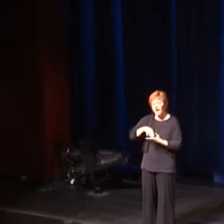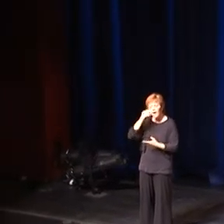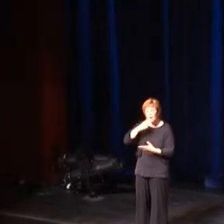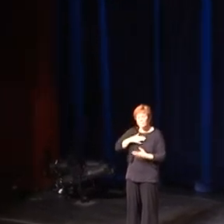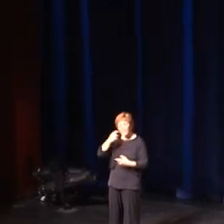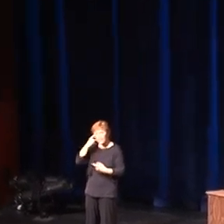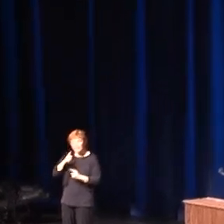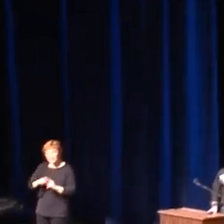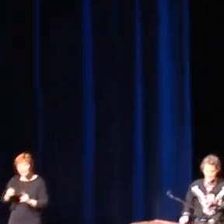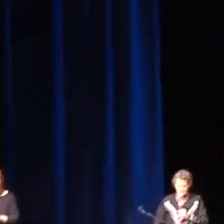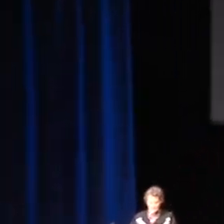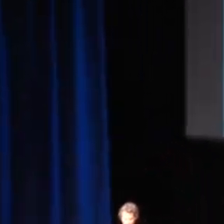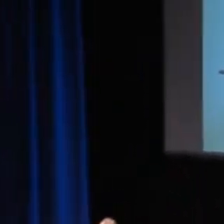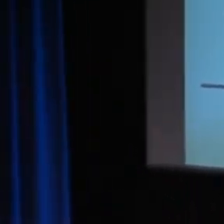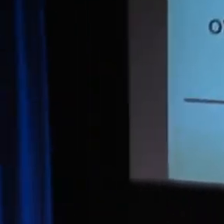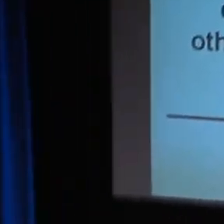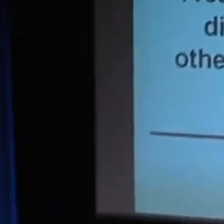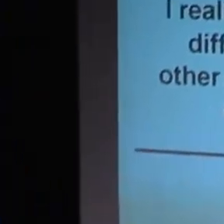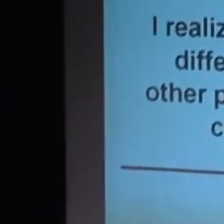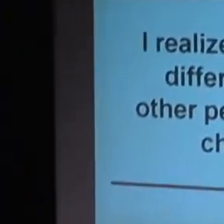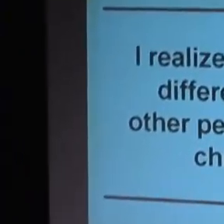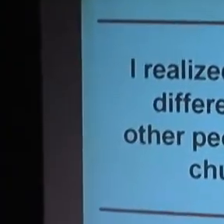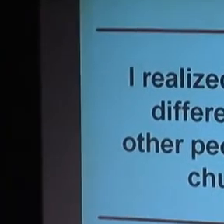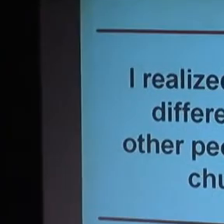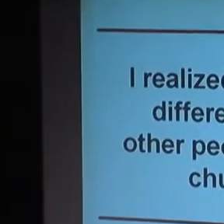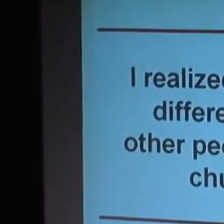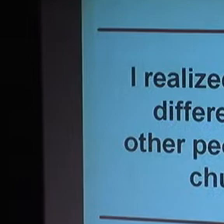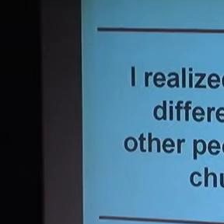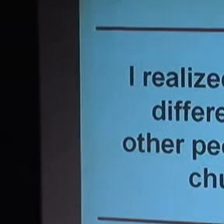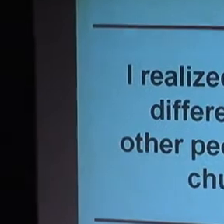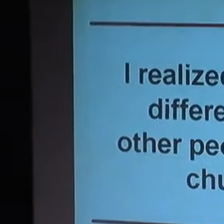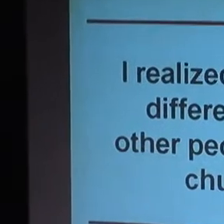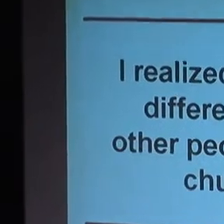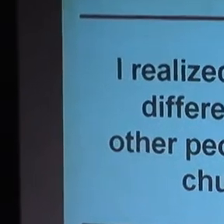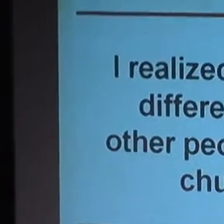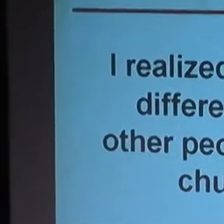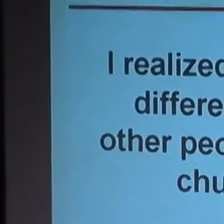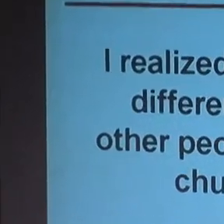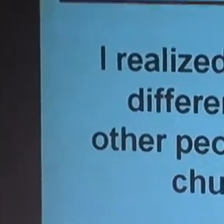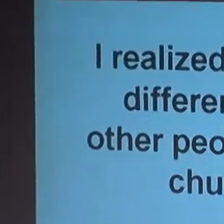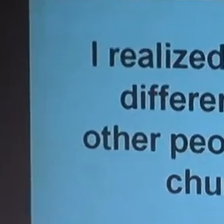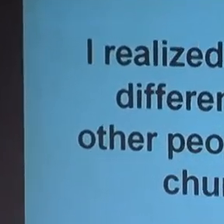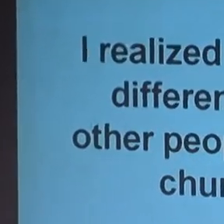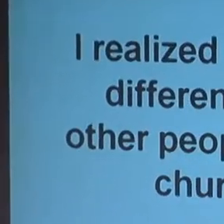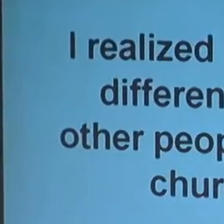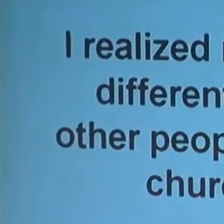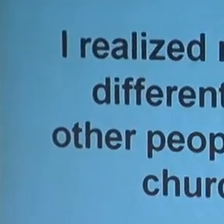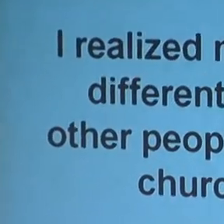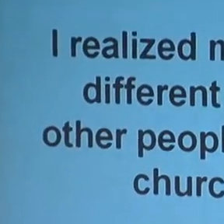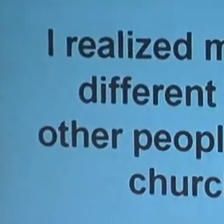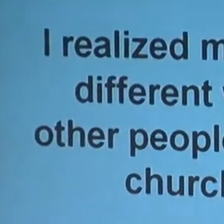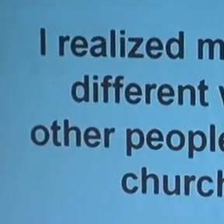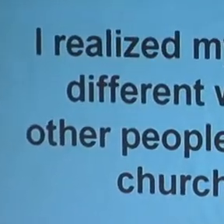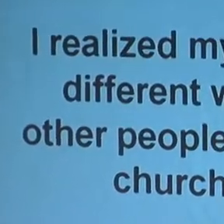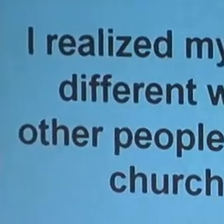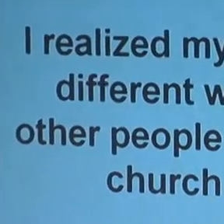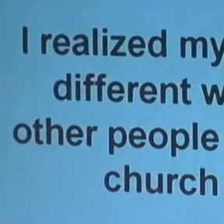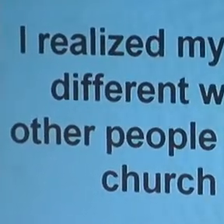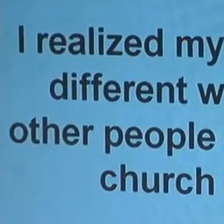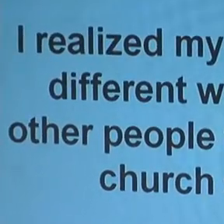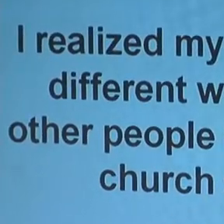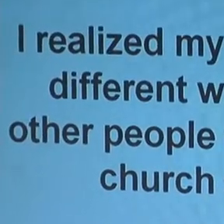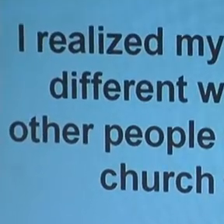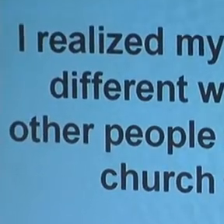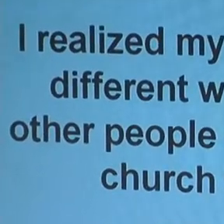was different. When I wrote Thinking in Pictures back in the mid-90s, I started interviewing people about how they think. And I